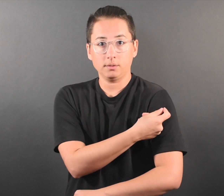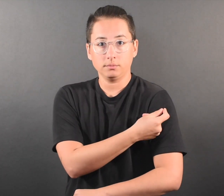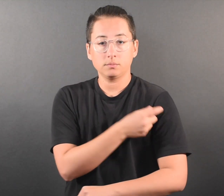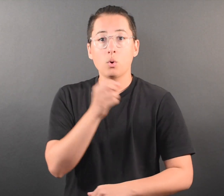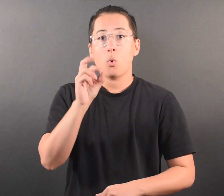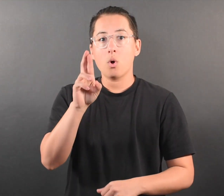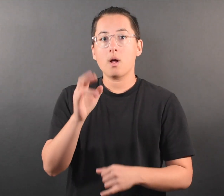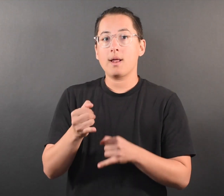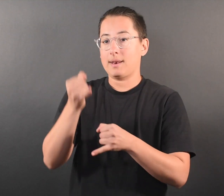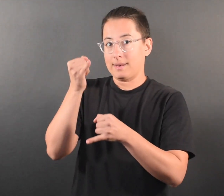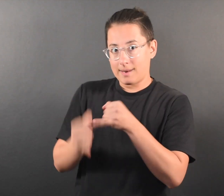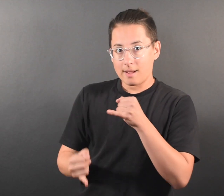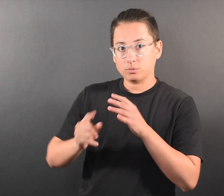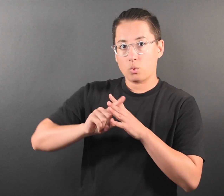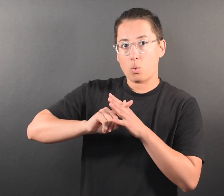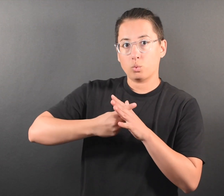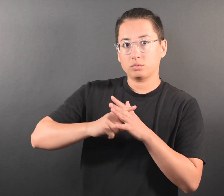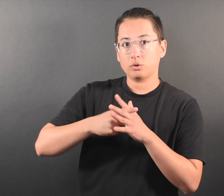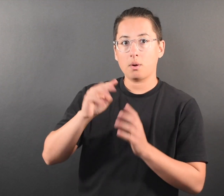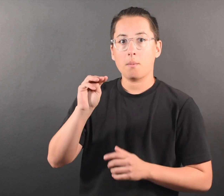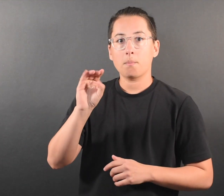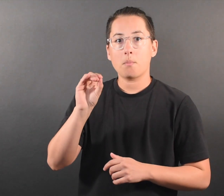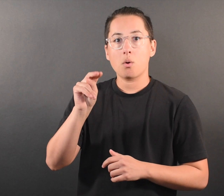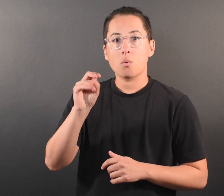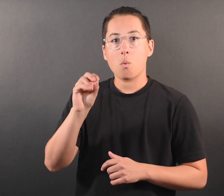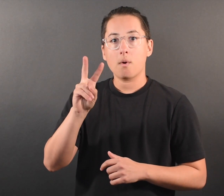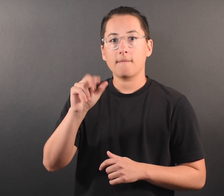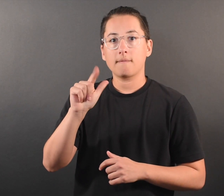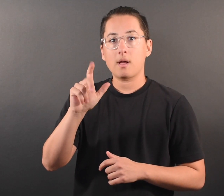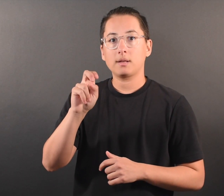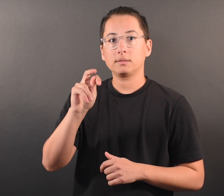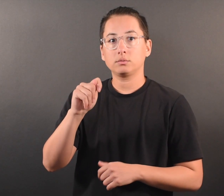or last original monovalent booster shot.